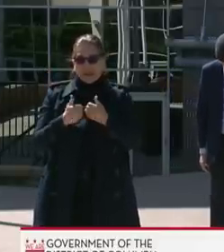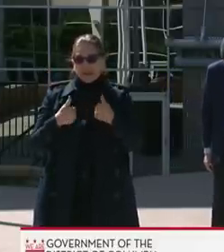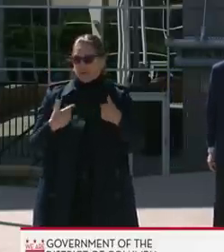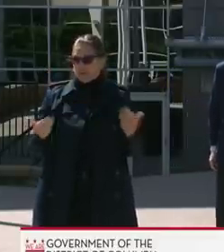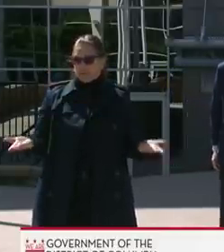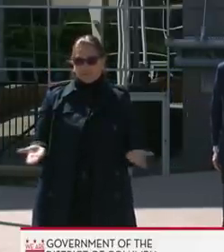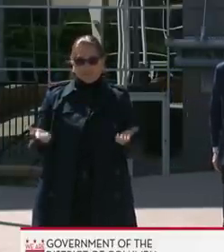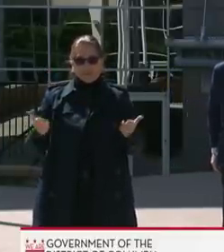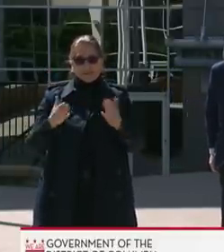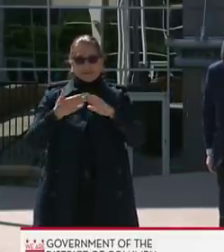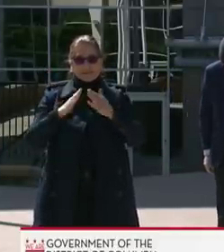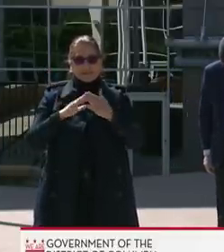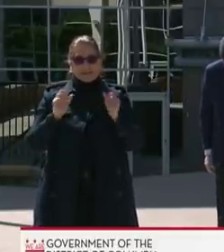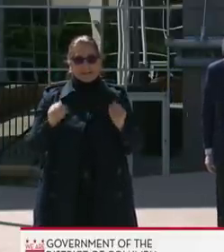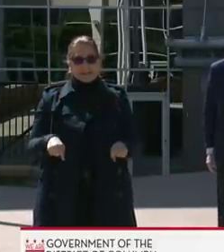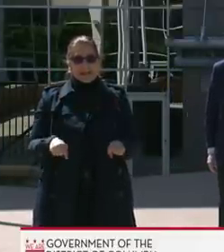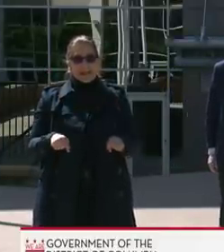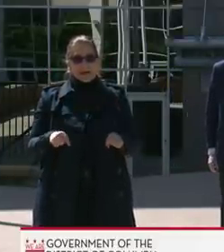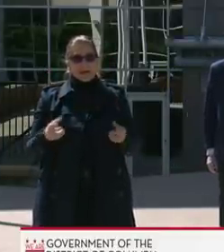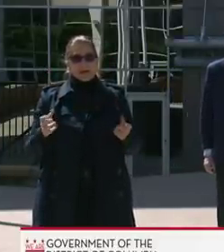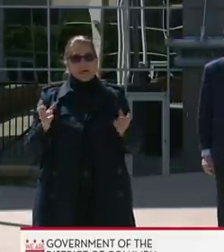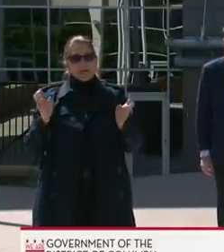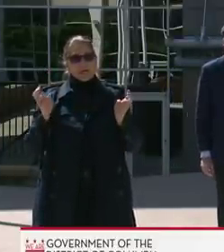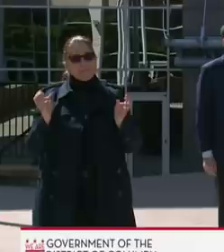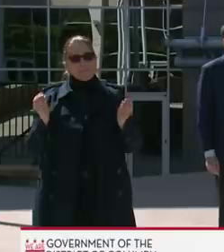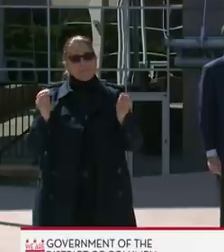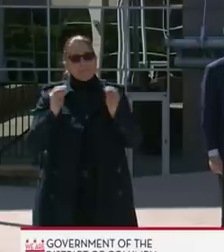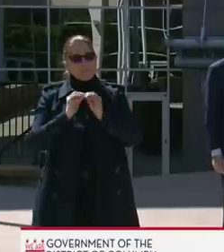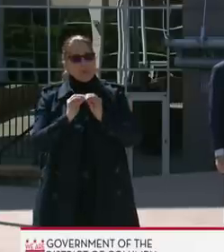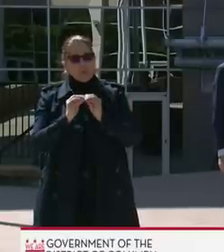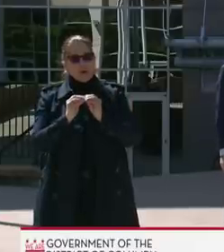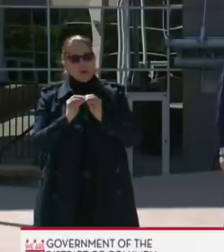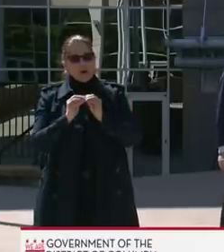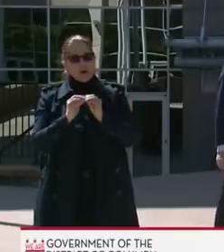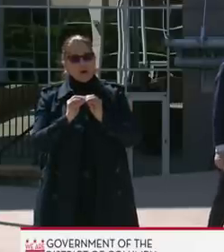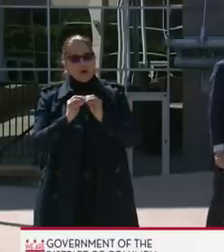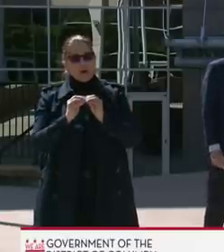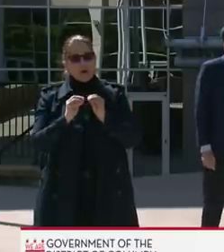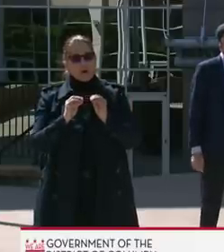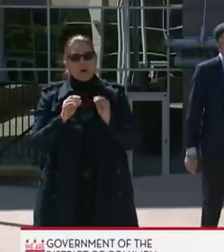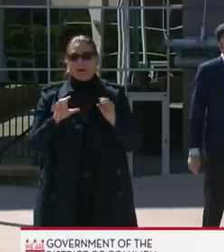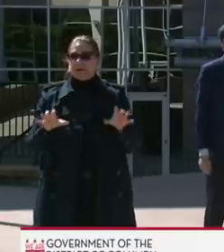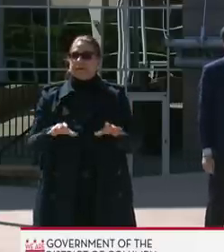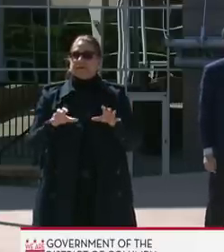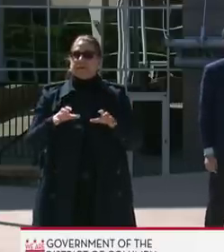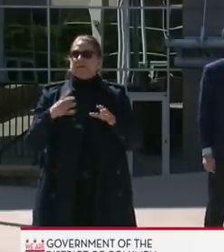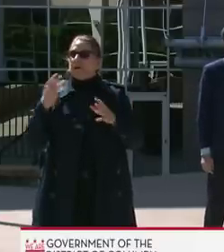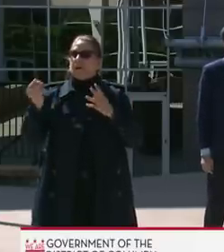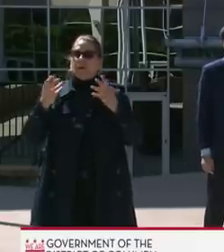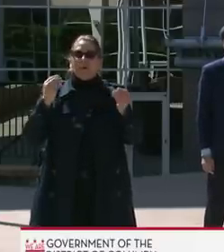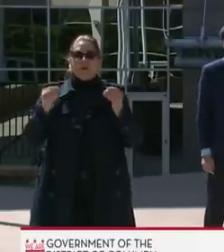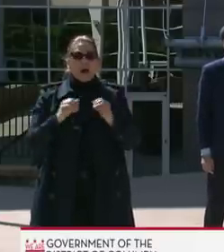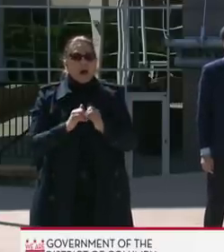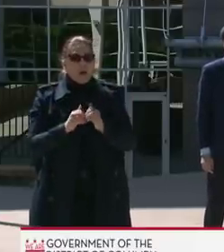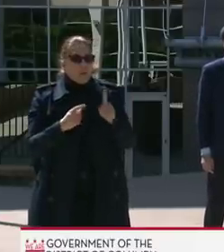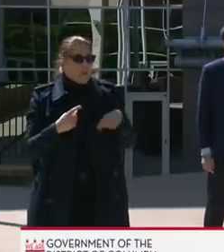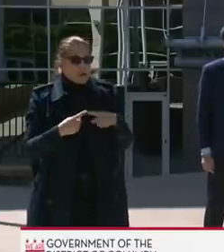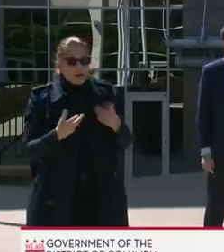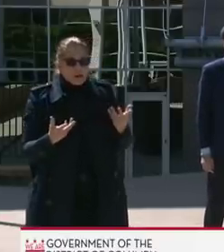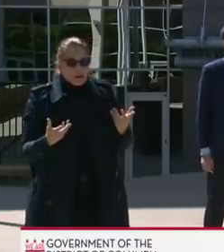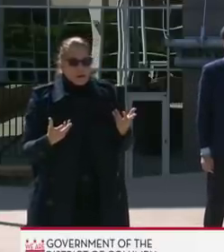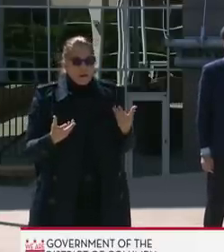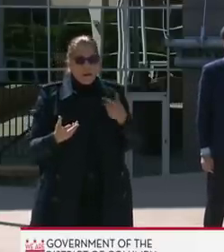when. And I like to talk to you all about that at some later date. But right now, we